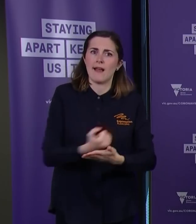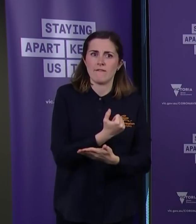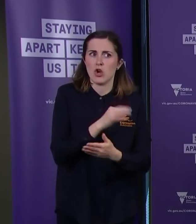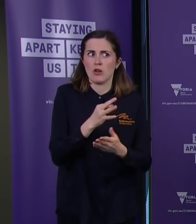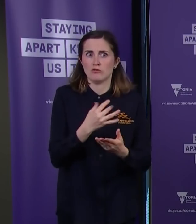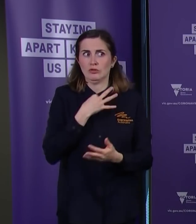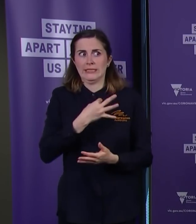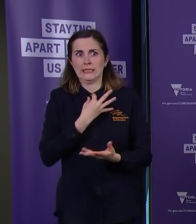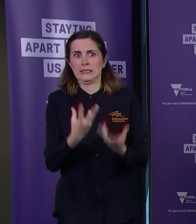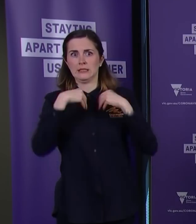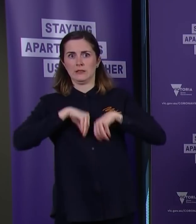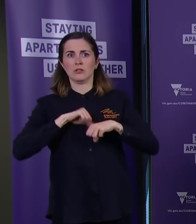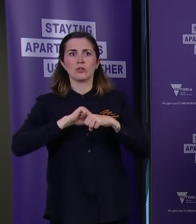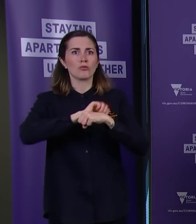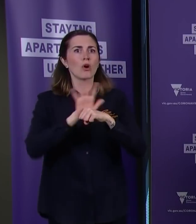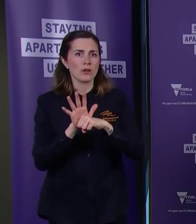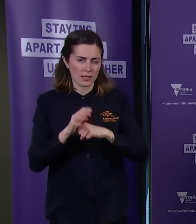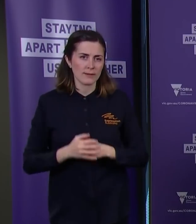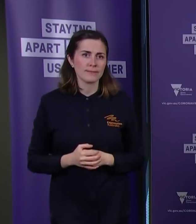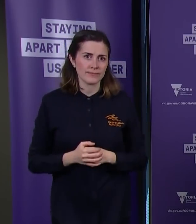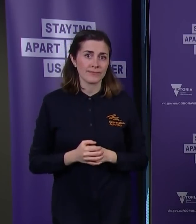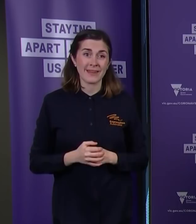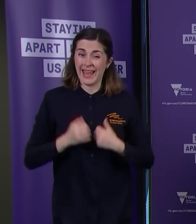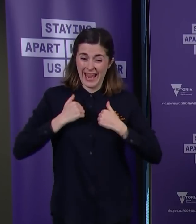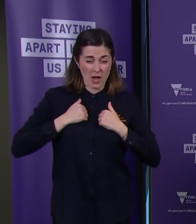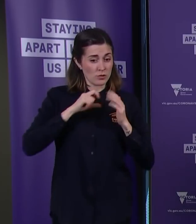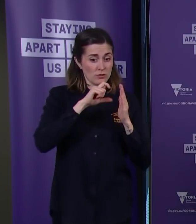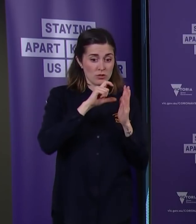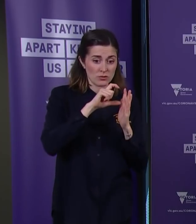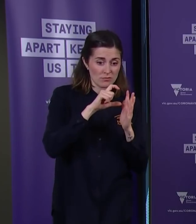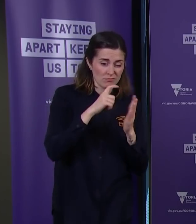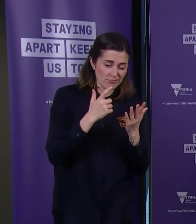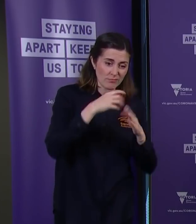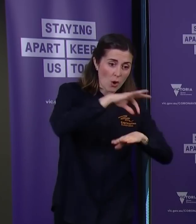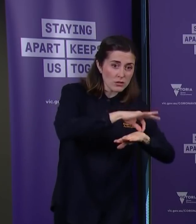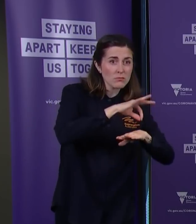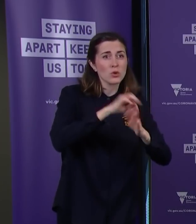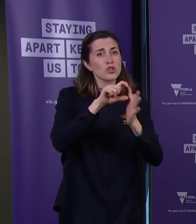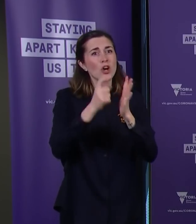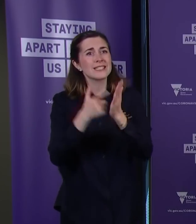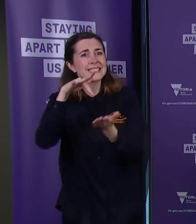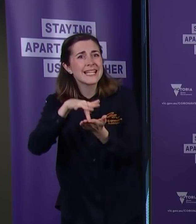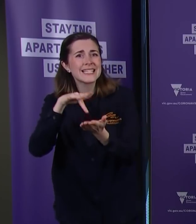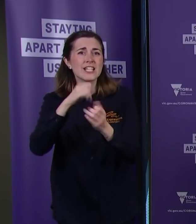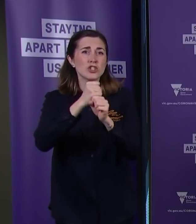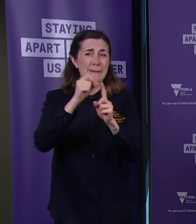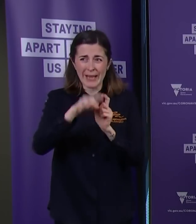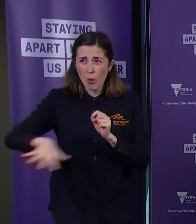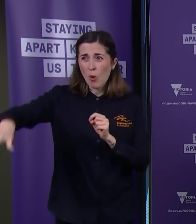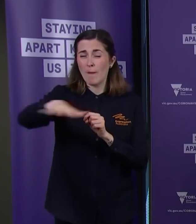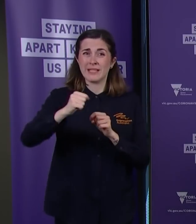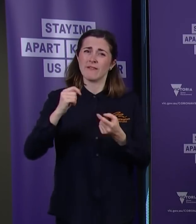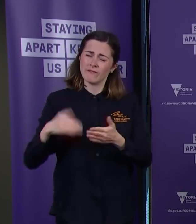how our healthcare systems need to be safe and sustainable for so long as this global